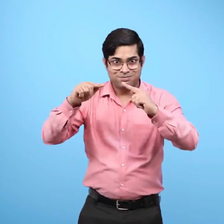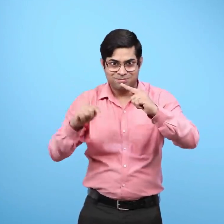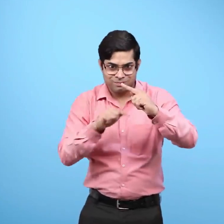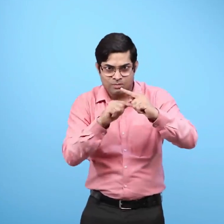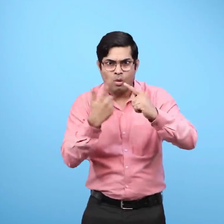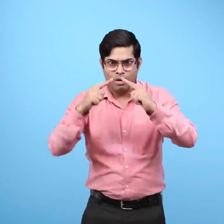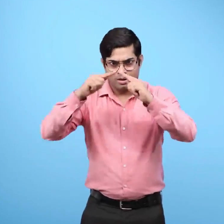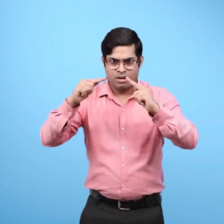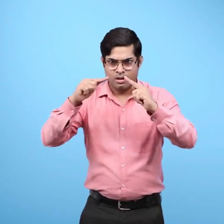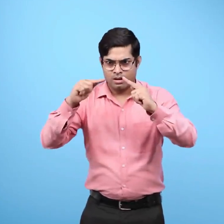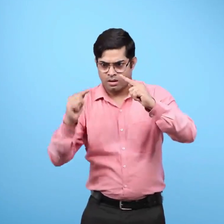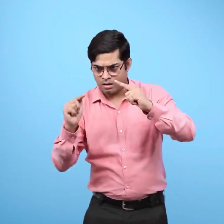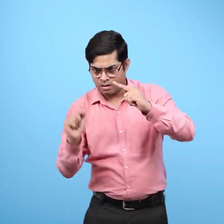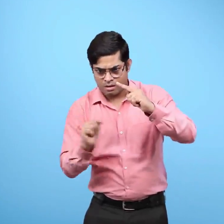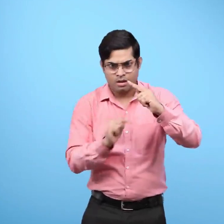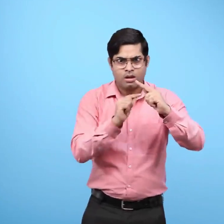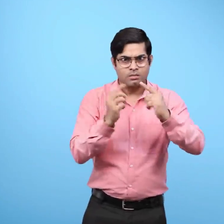when pushed down by the finger?